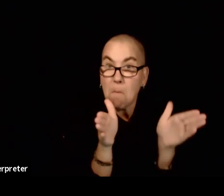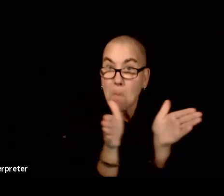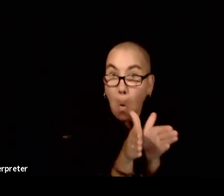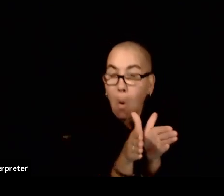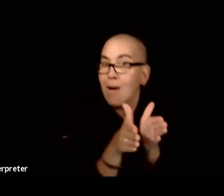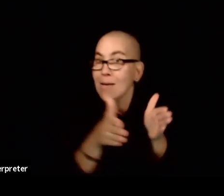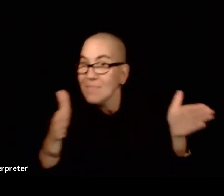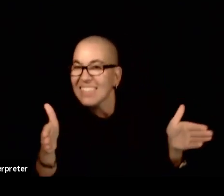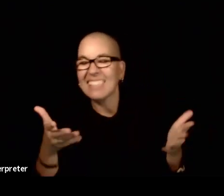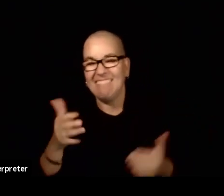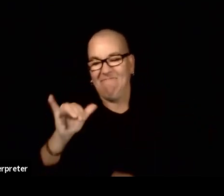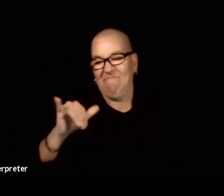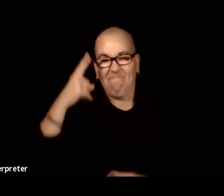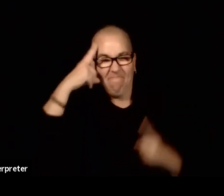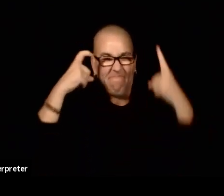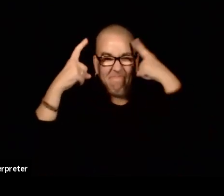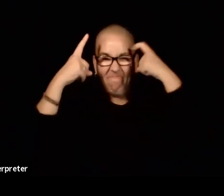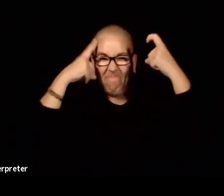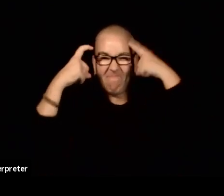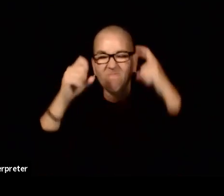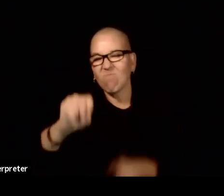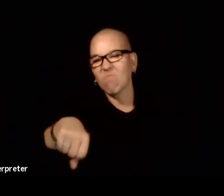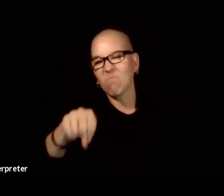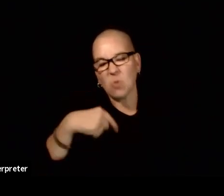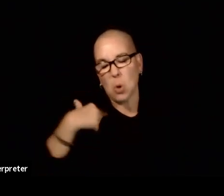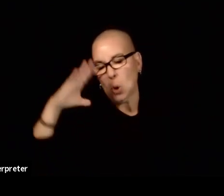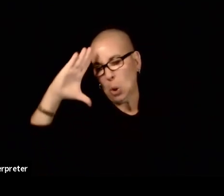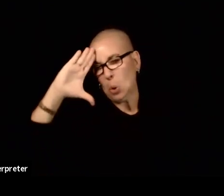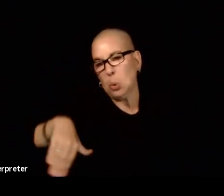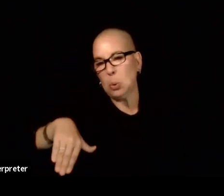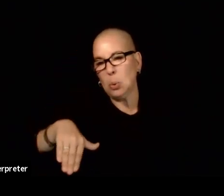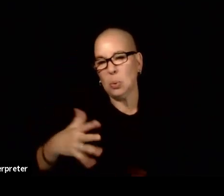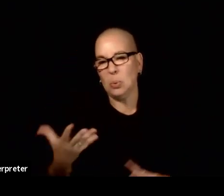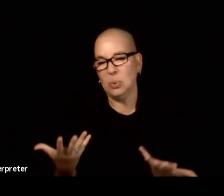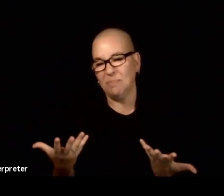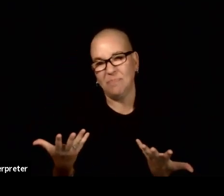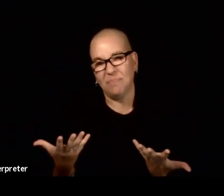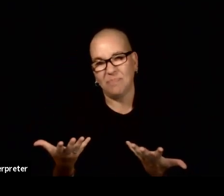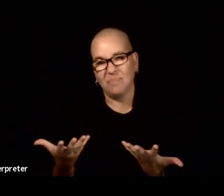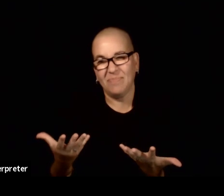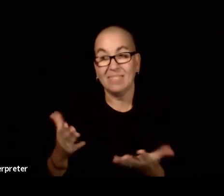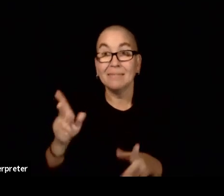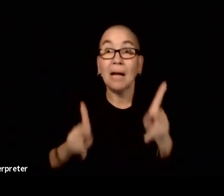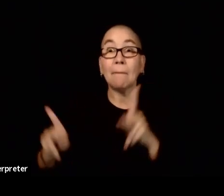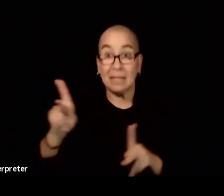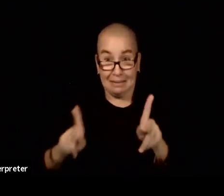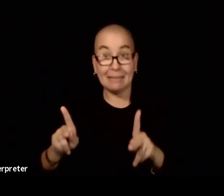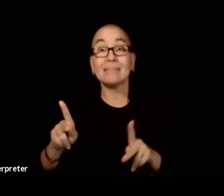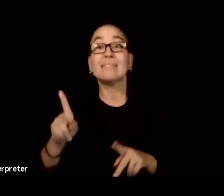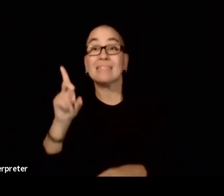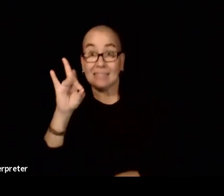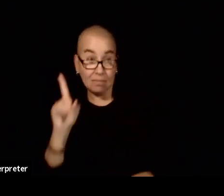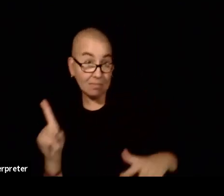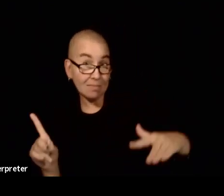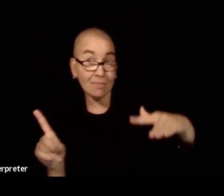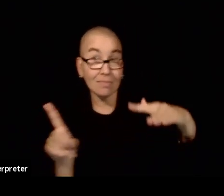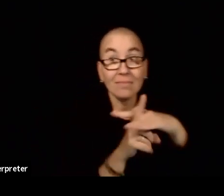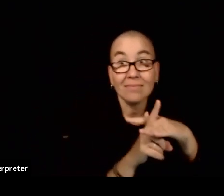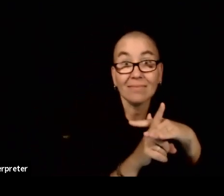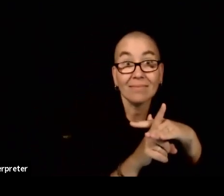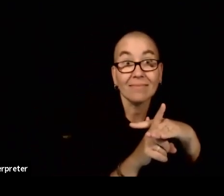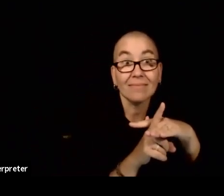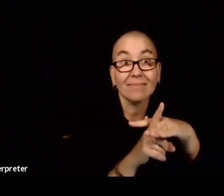indicate some people are participating in a number of different events, making it hard to know for sure what was the initial source of